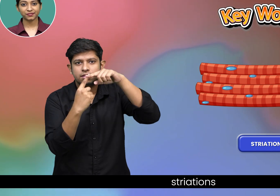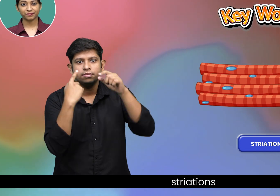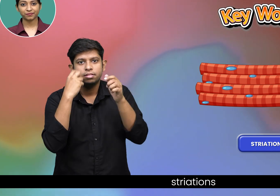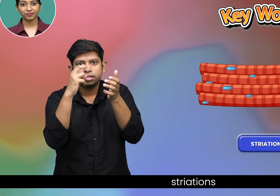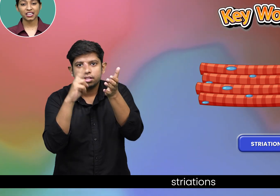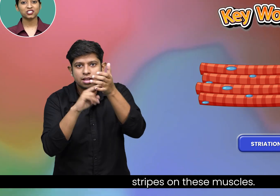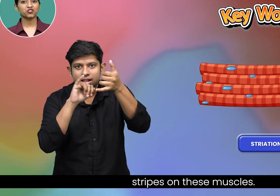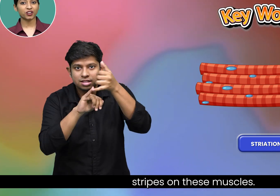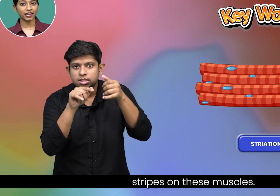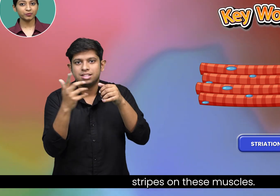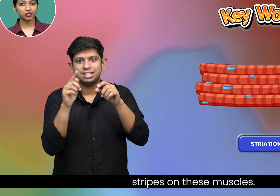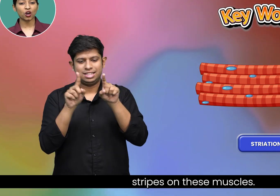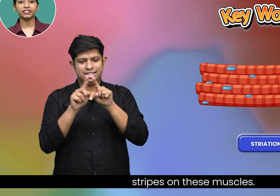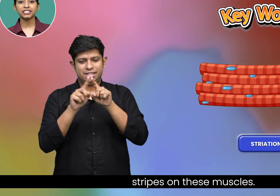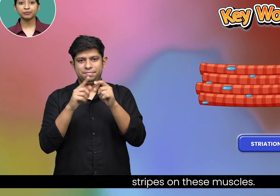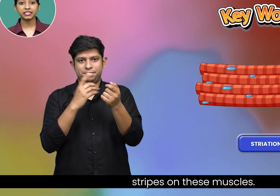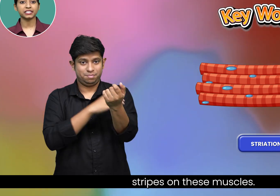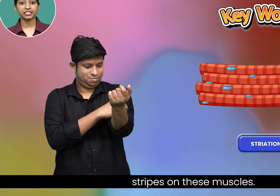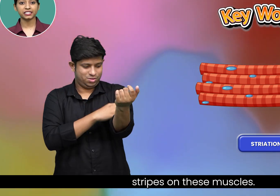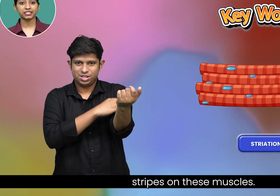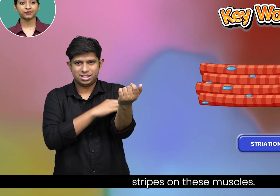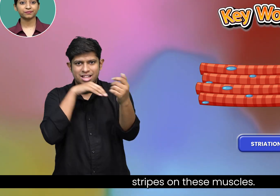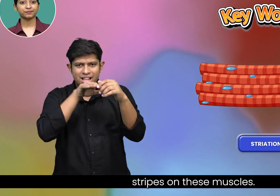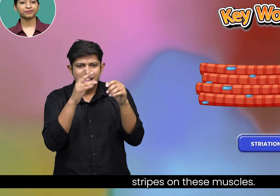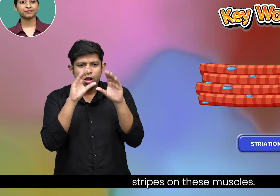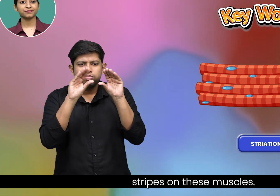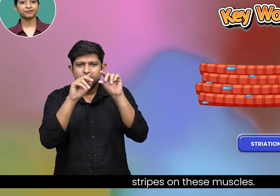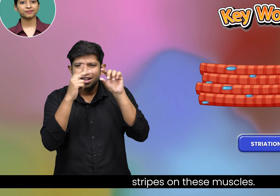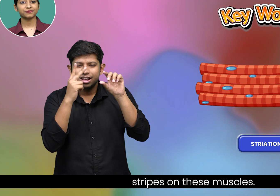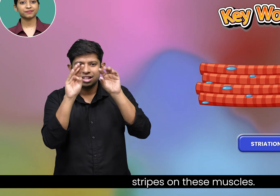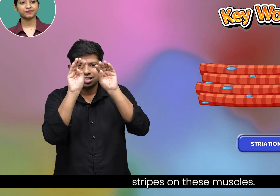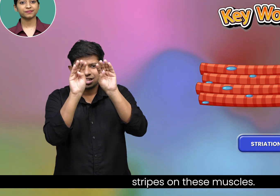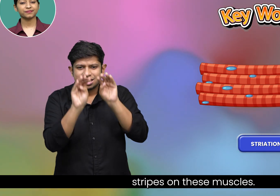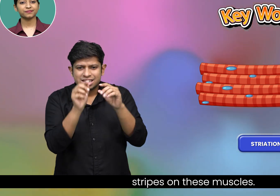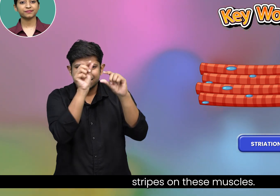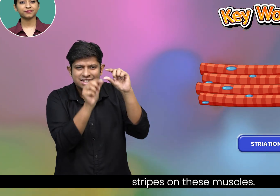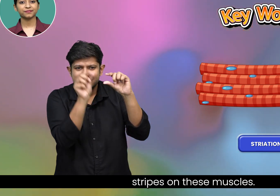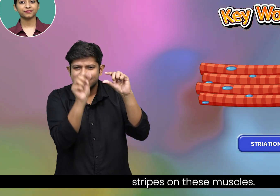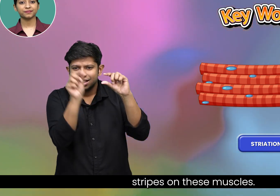Striations, stripes on these muscles.